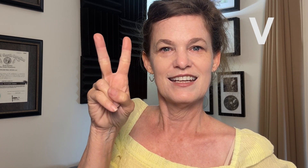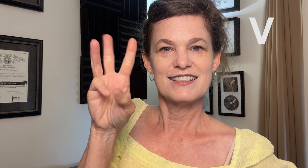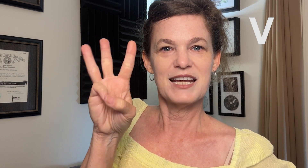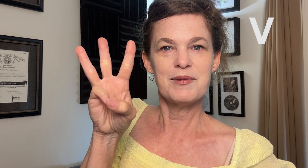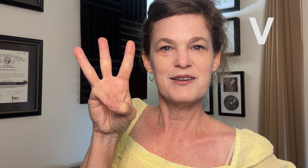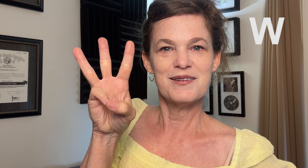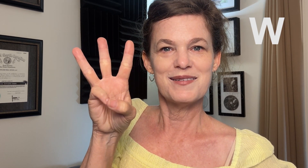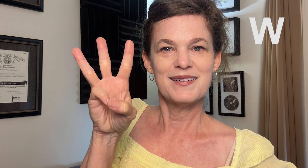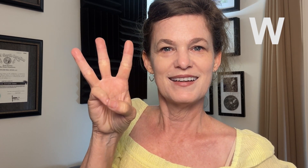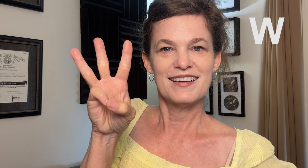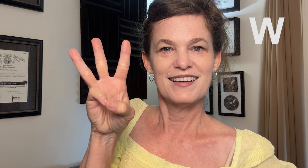W,